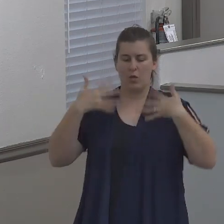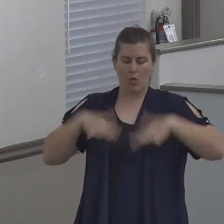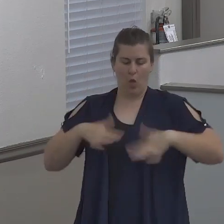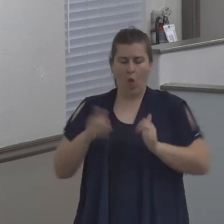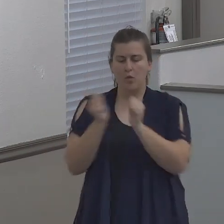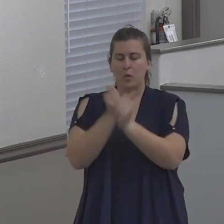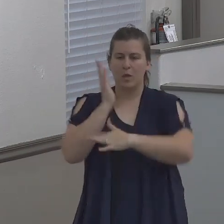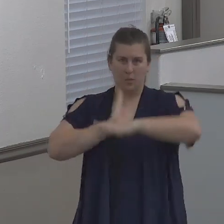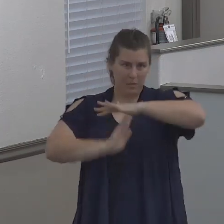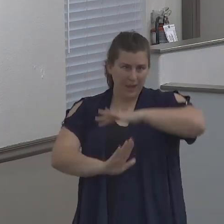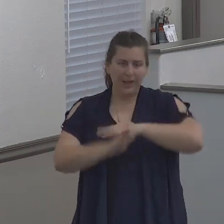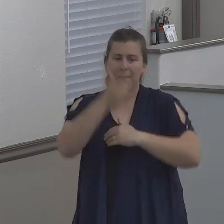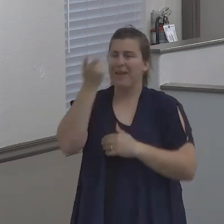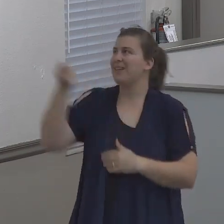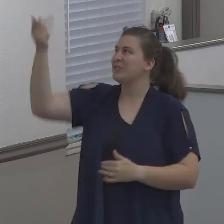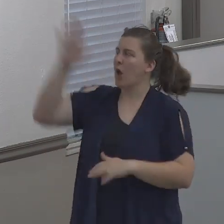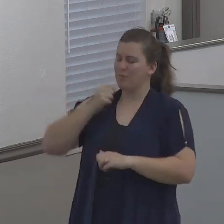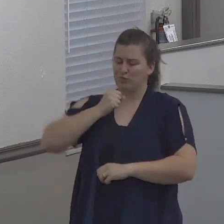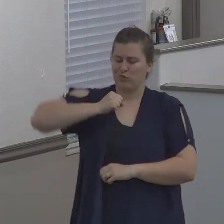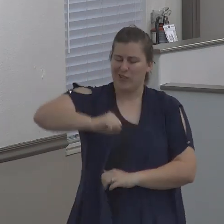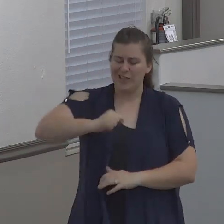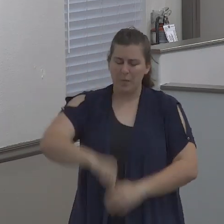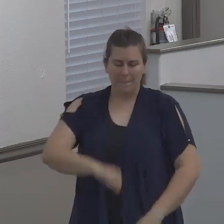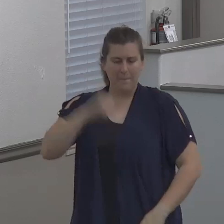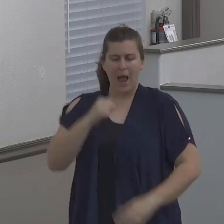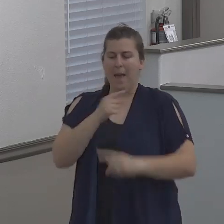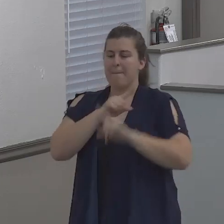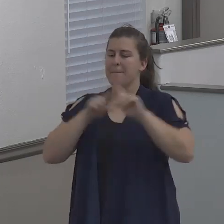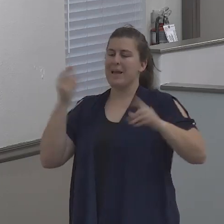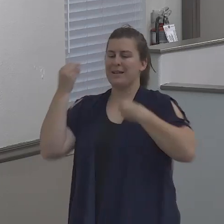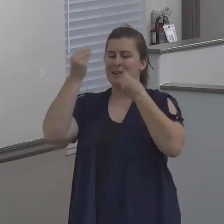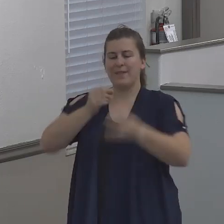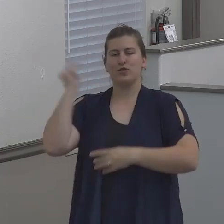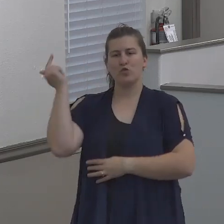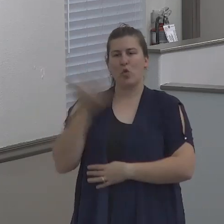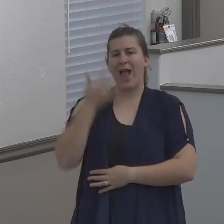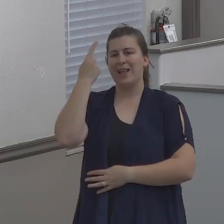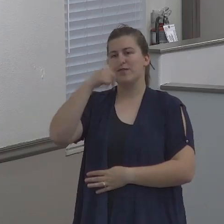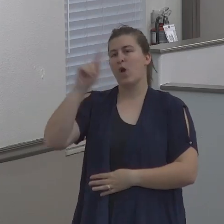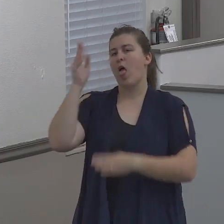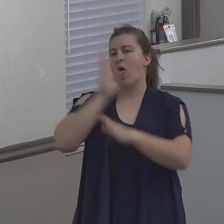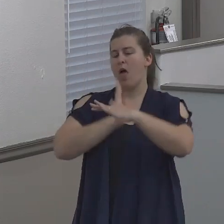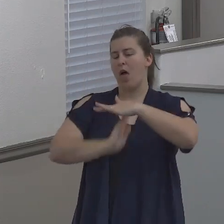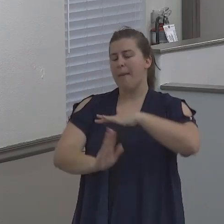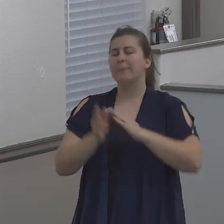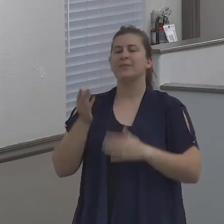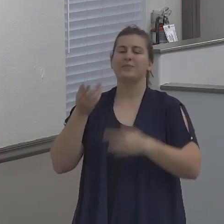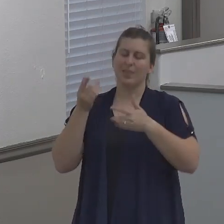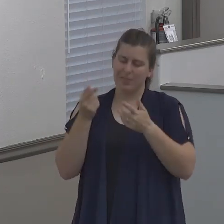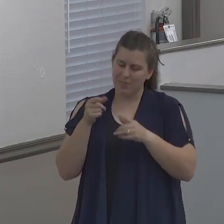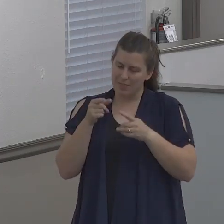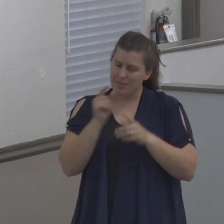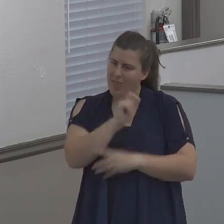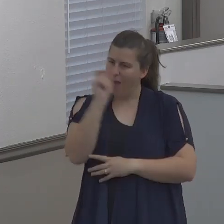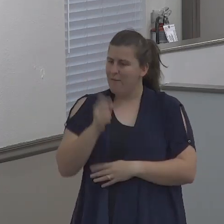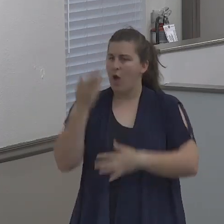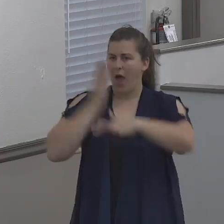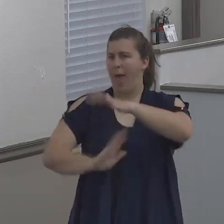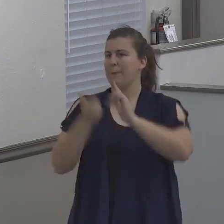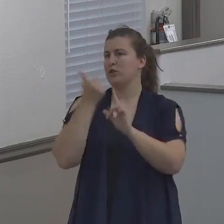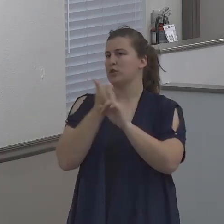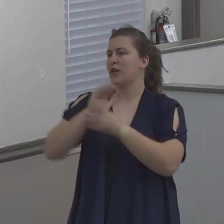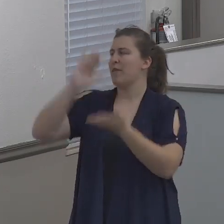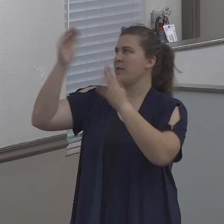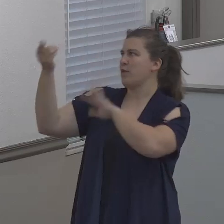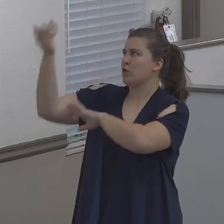you, be subject one to another, and be clothed with humility. For God resisteth the proud, and giveth grace to the humble. Humble